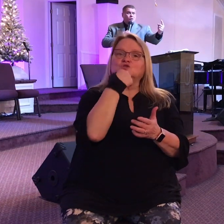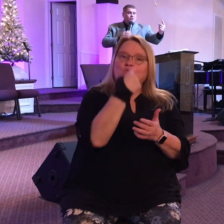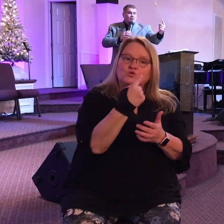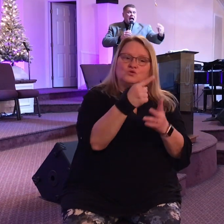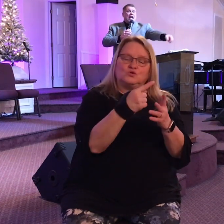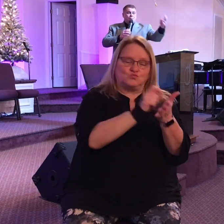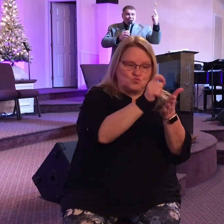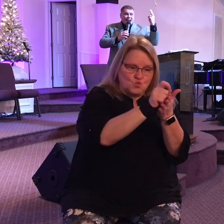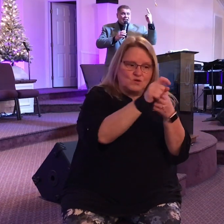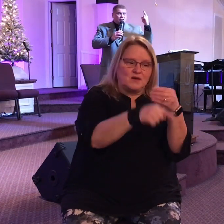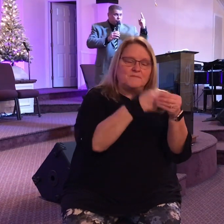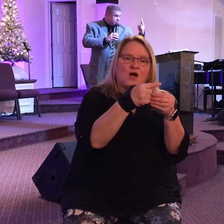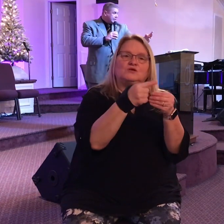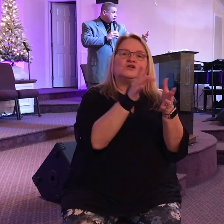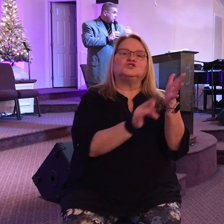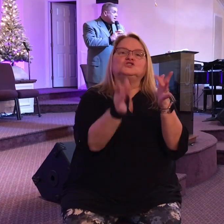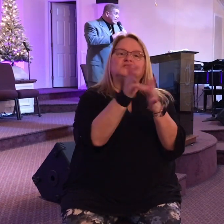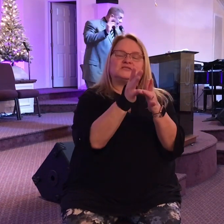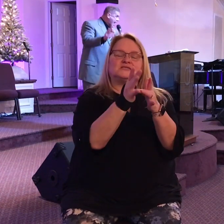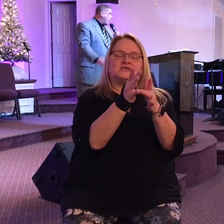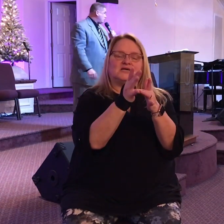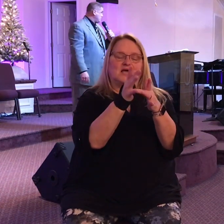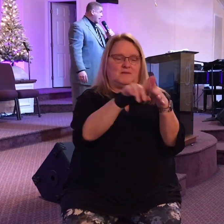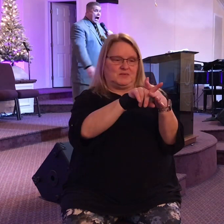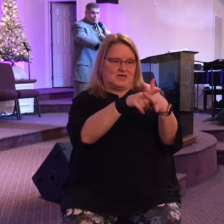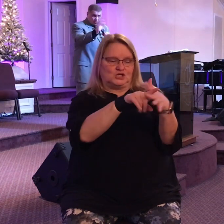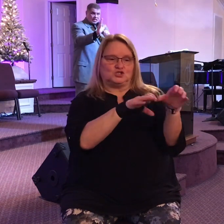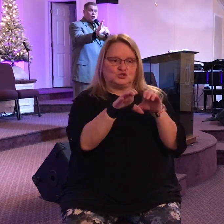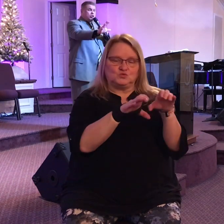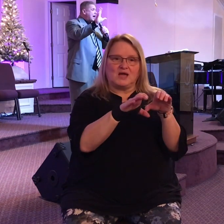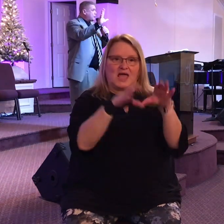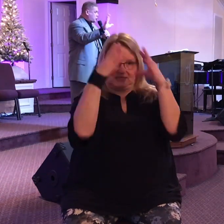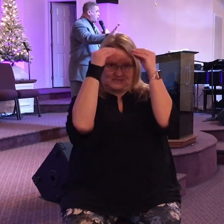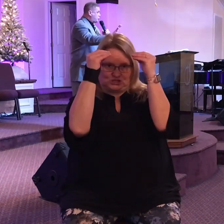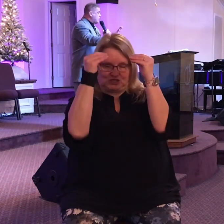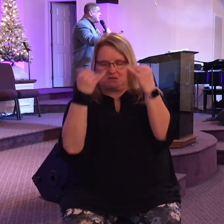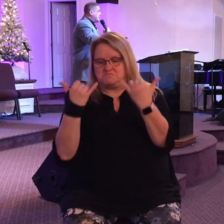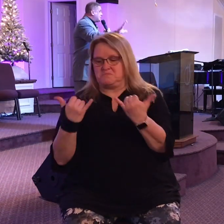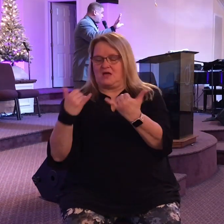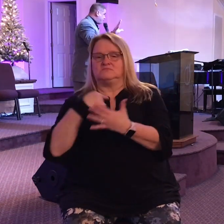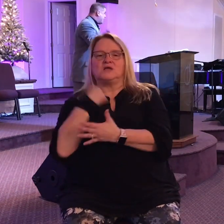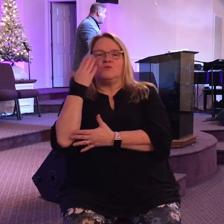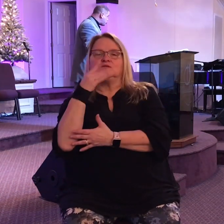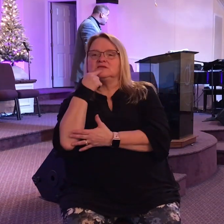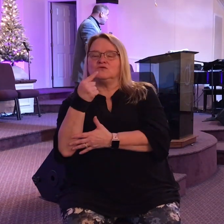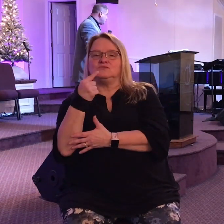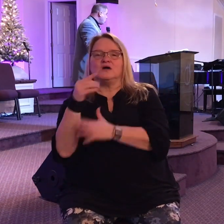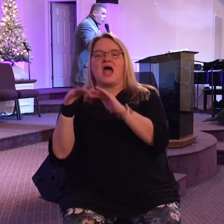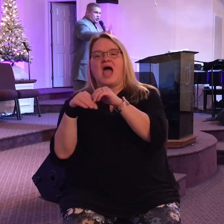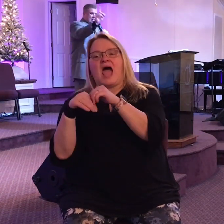do and beginning to teach. Now, I'm going to tell you how the church needs to